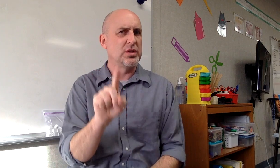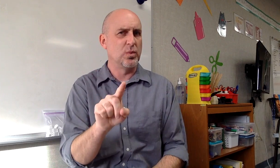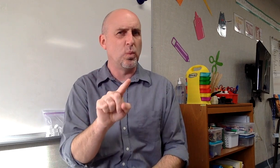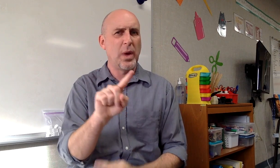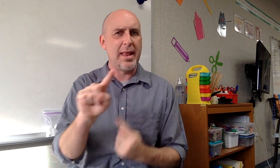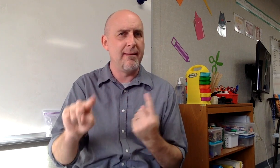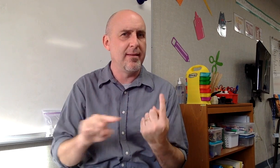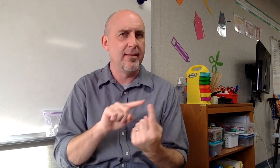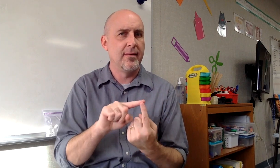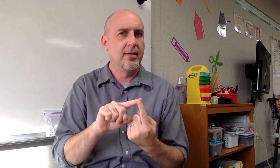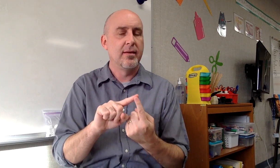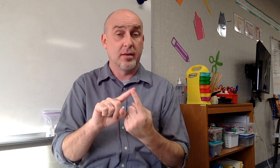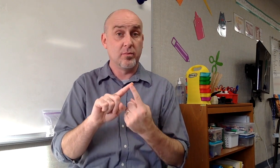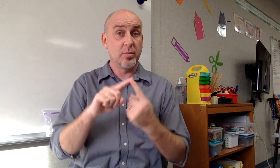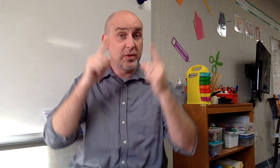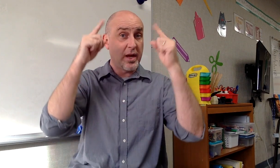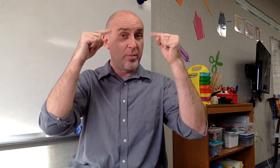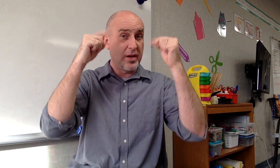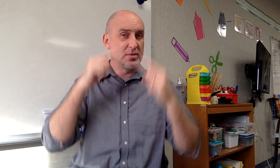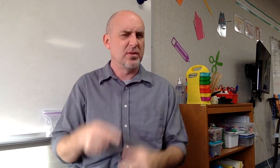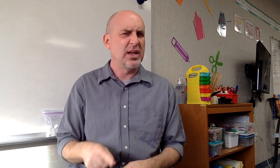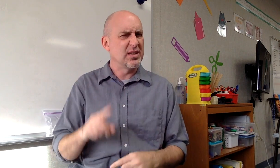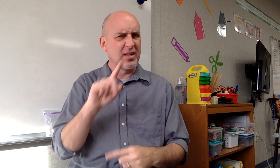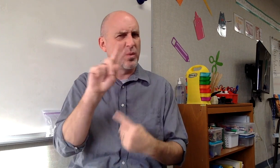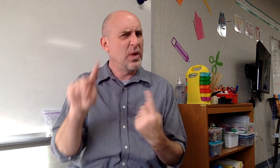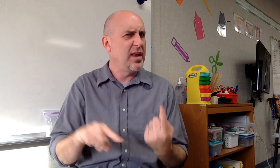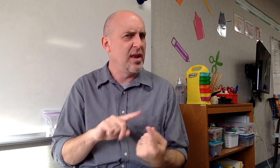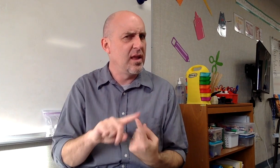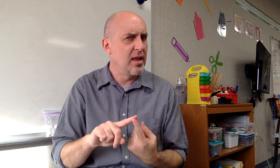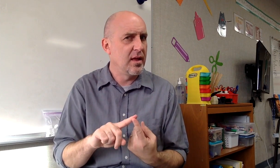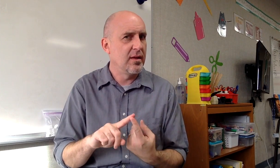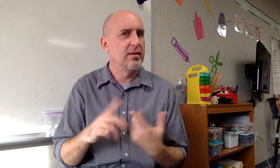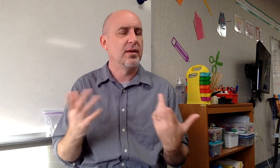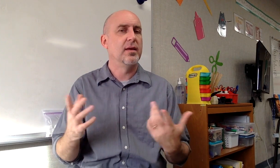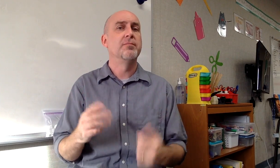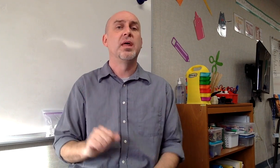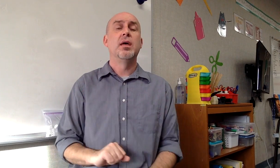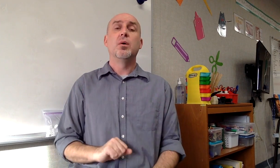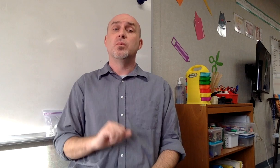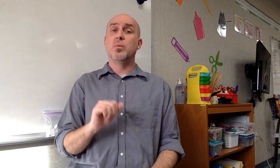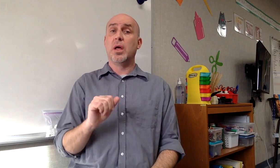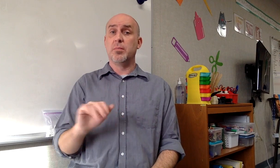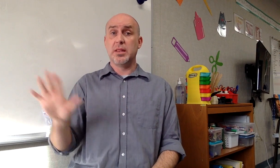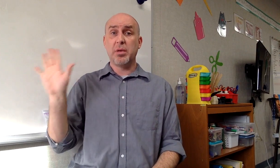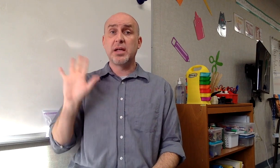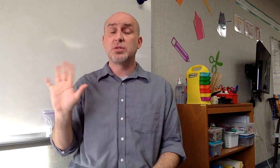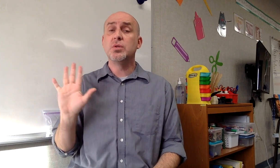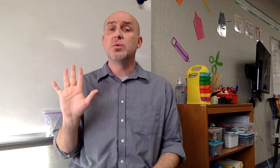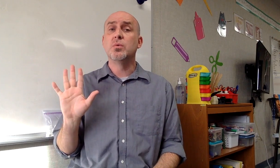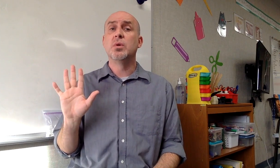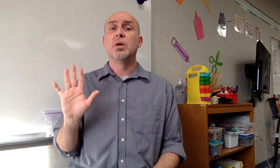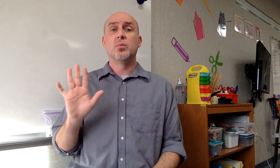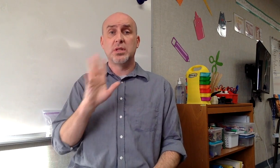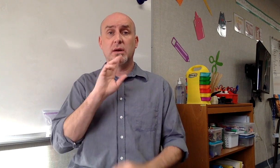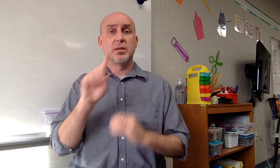question, when. And remember your eyebrows while you're asking, like, when? Okay. In the past too, we talked